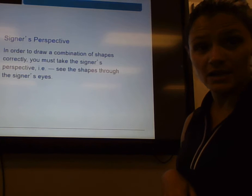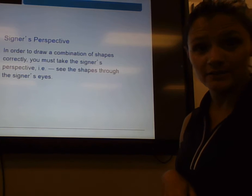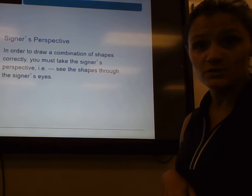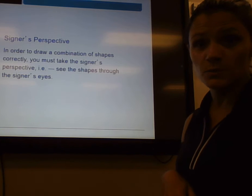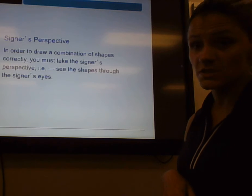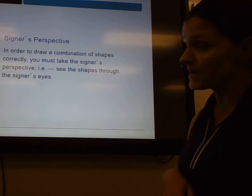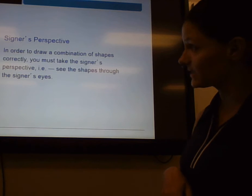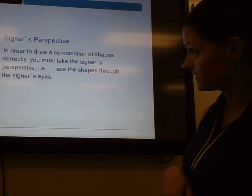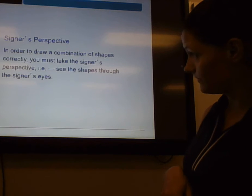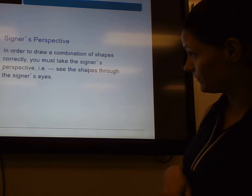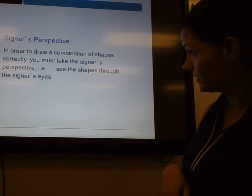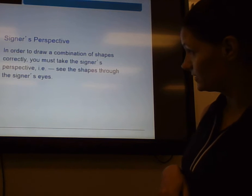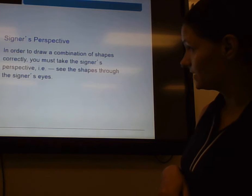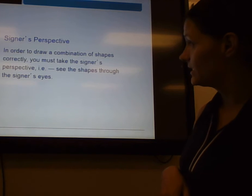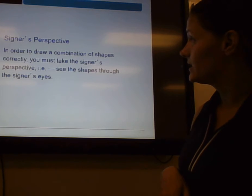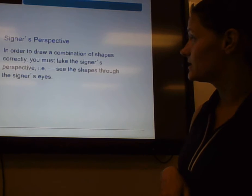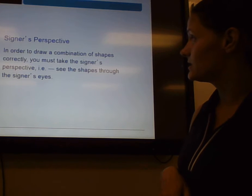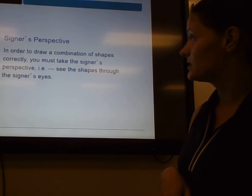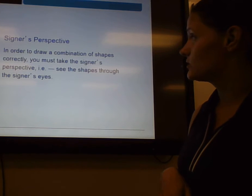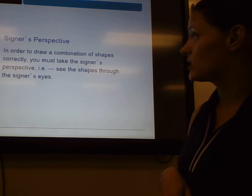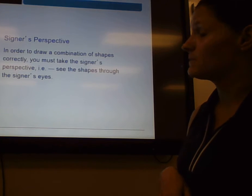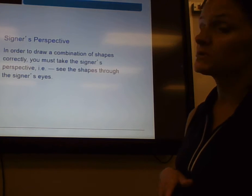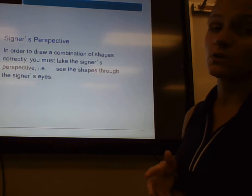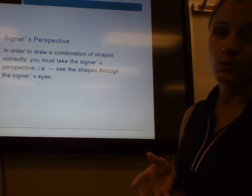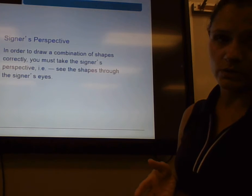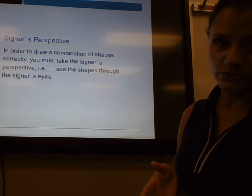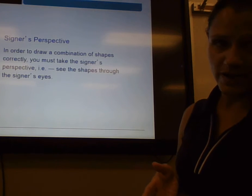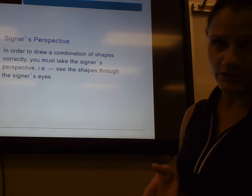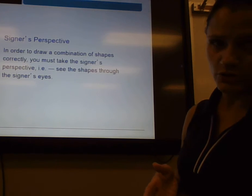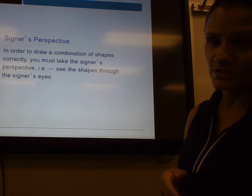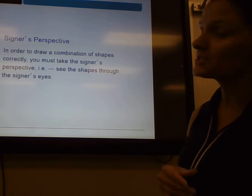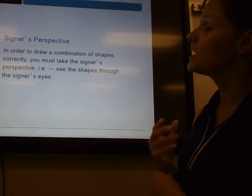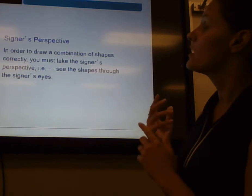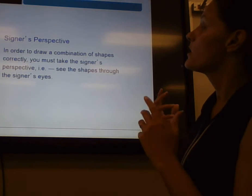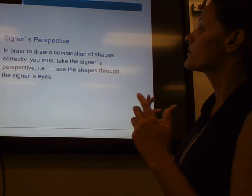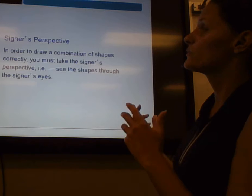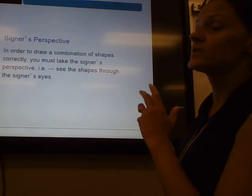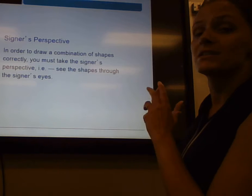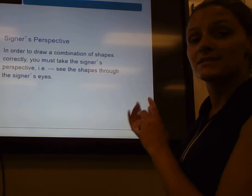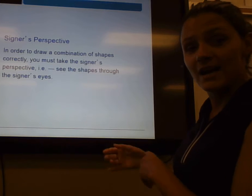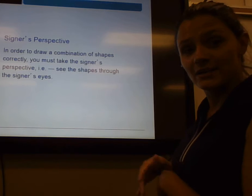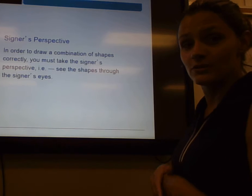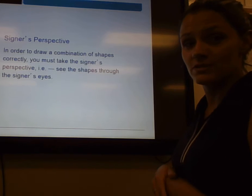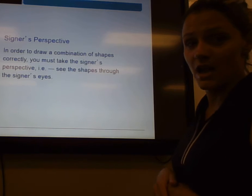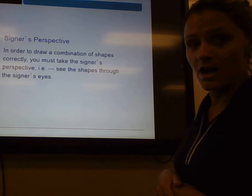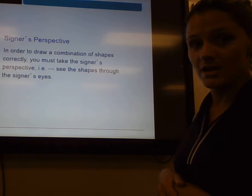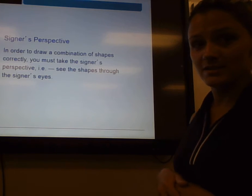signer's perspective. See the shapes or directions through the signer's eyes.